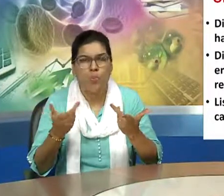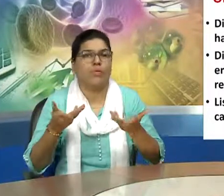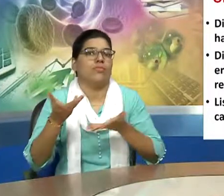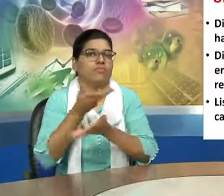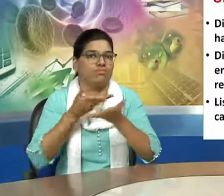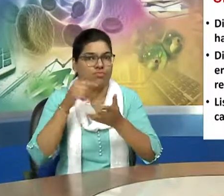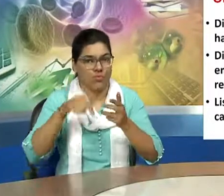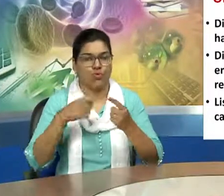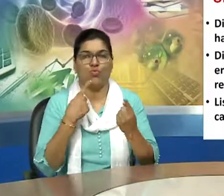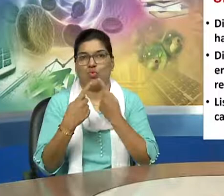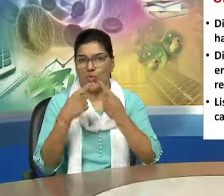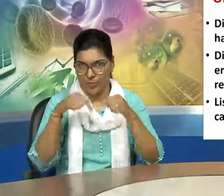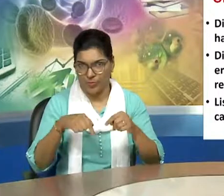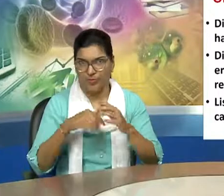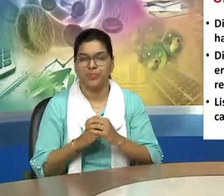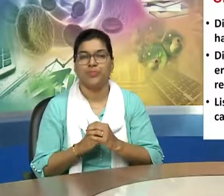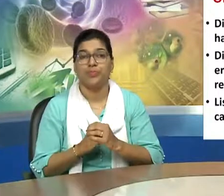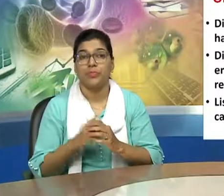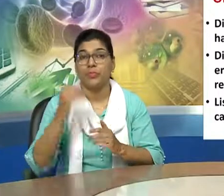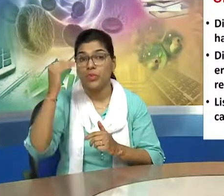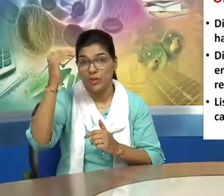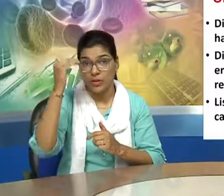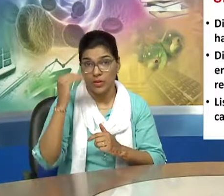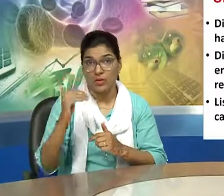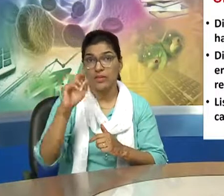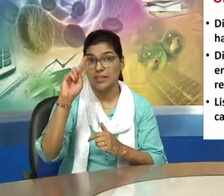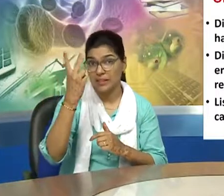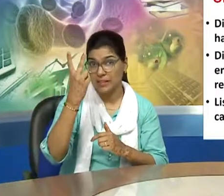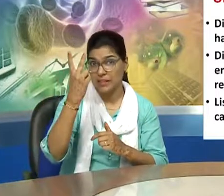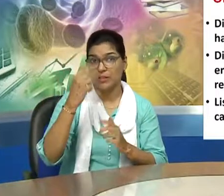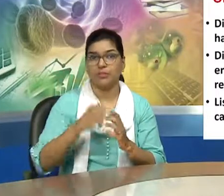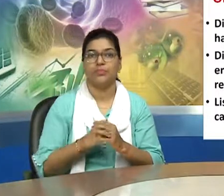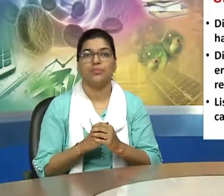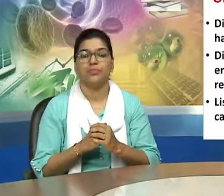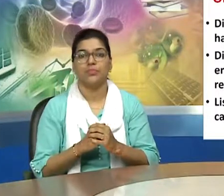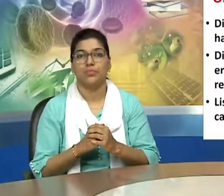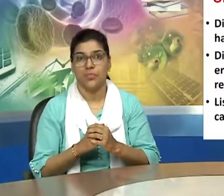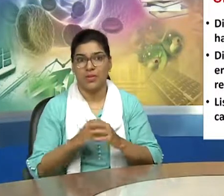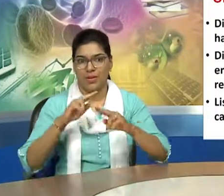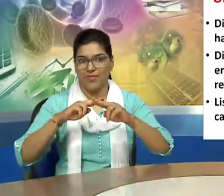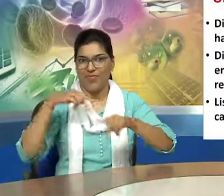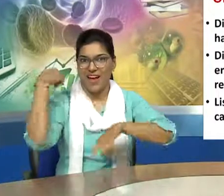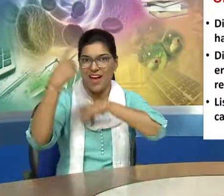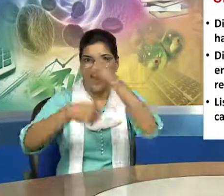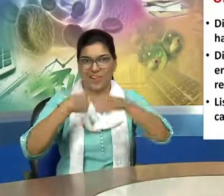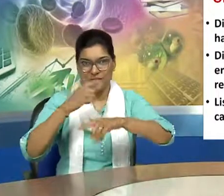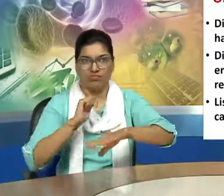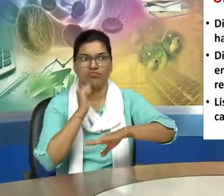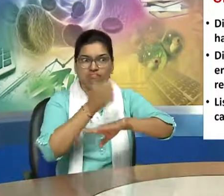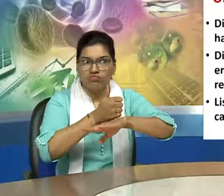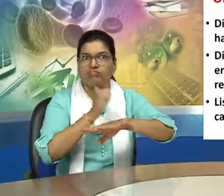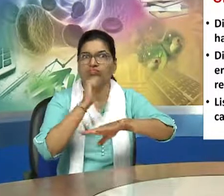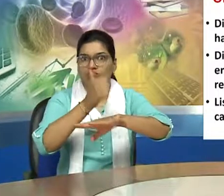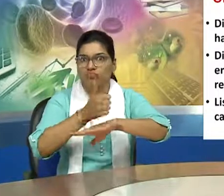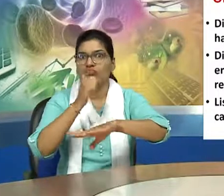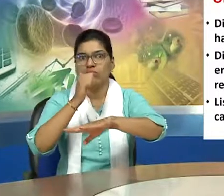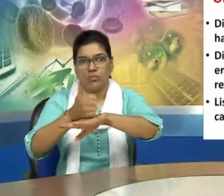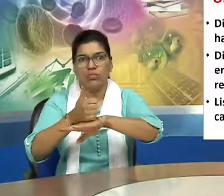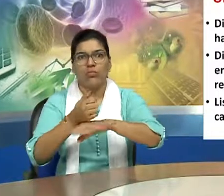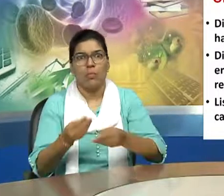So we will discuss this. The next objective which we are going to discuss in this video